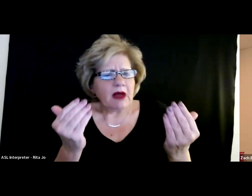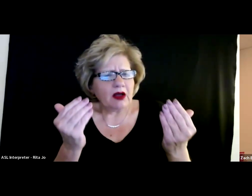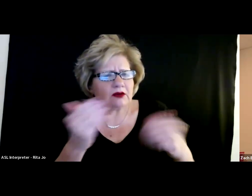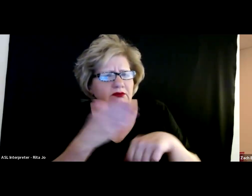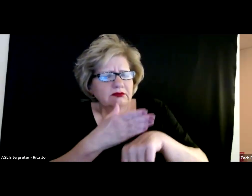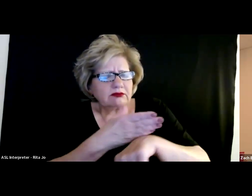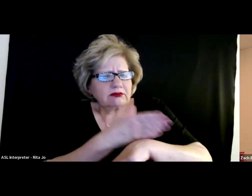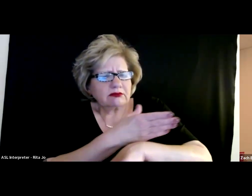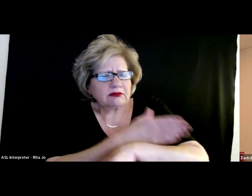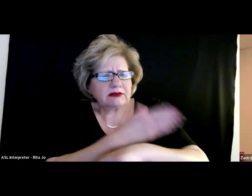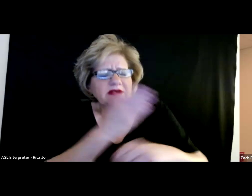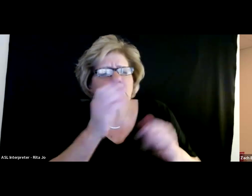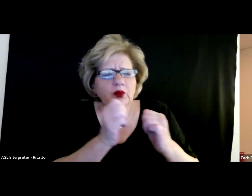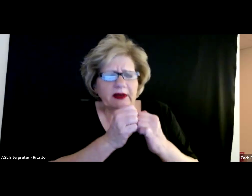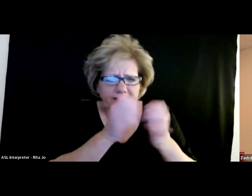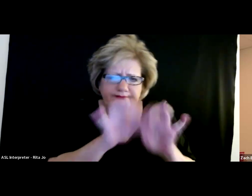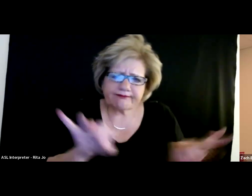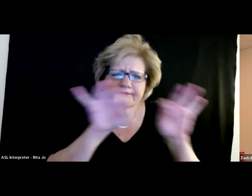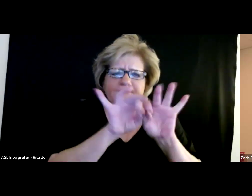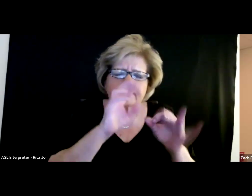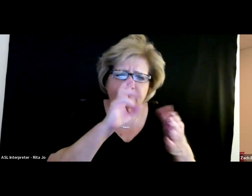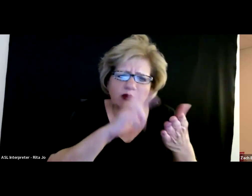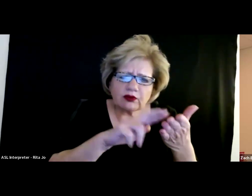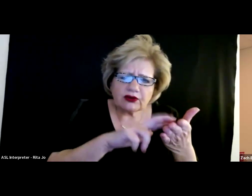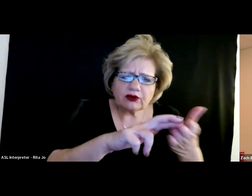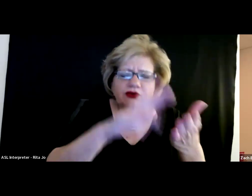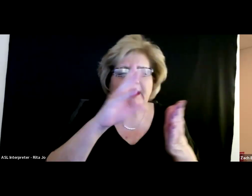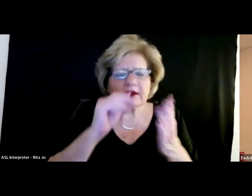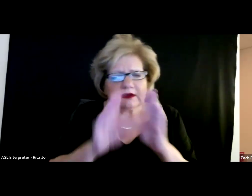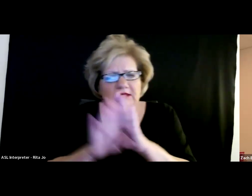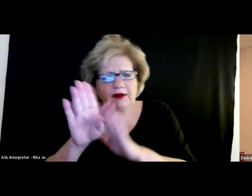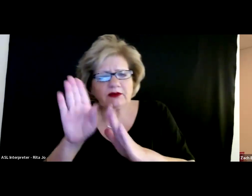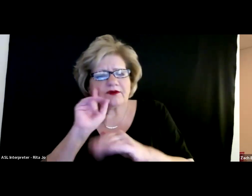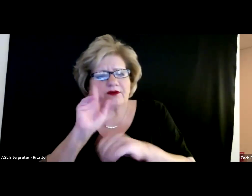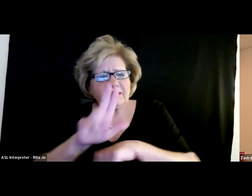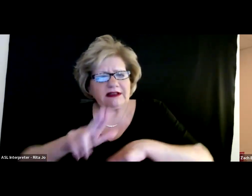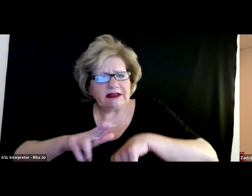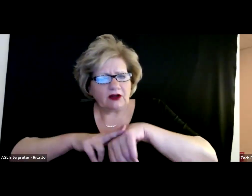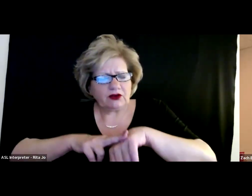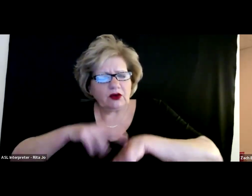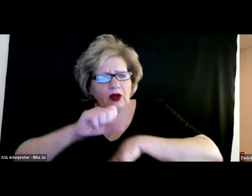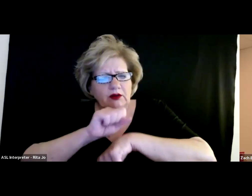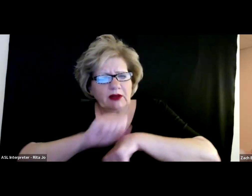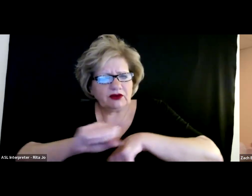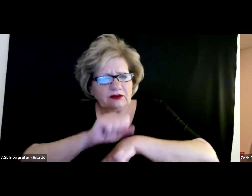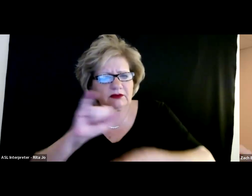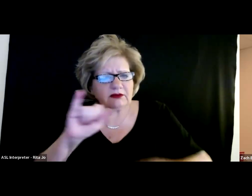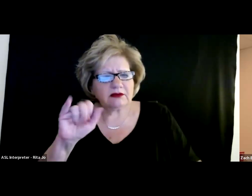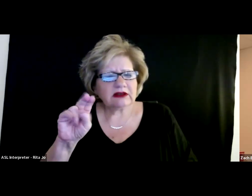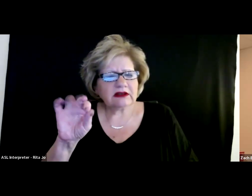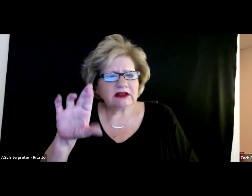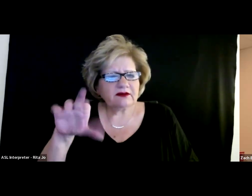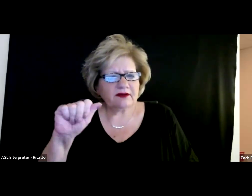research, program evaluation, and the development of national occupational infrastructure. And we've also